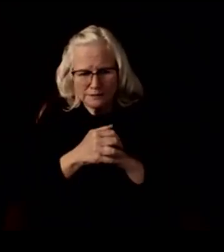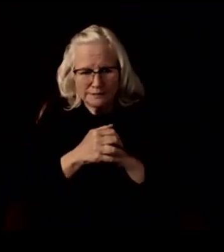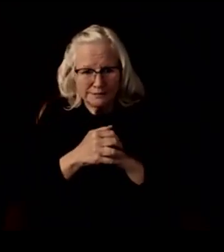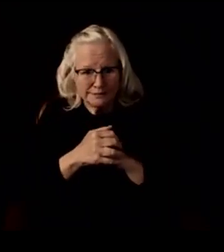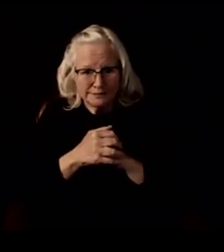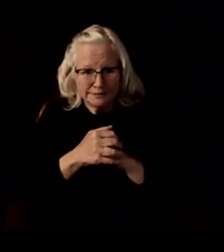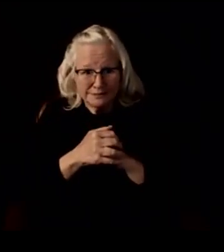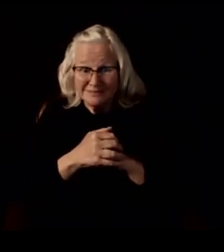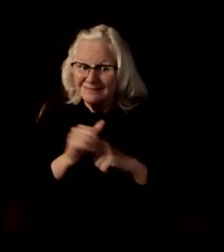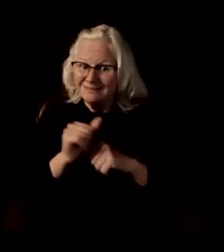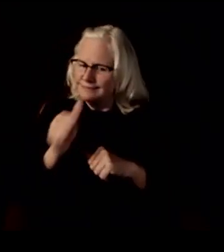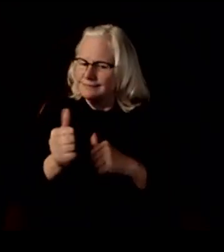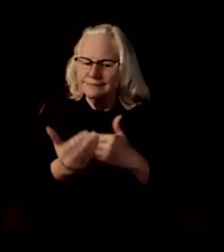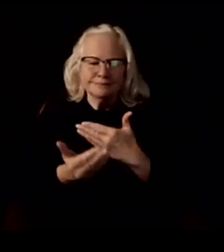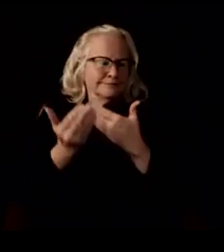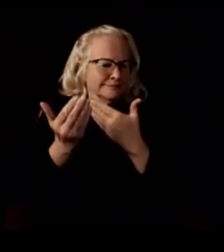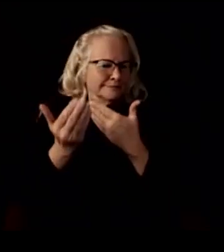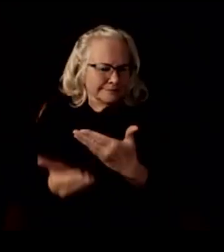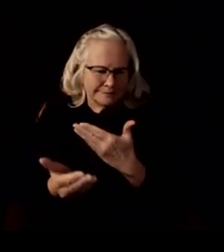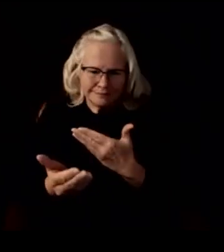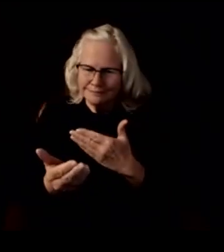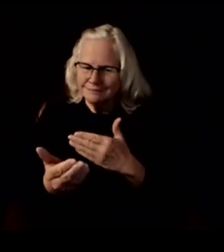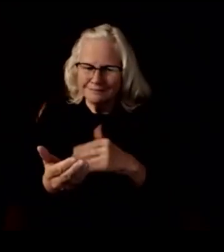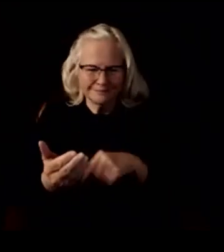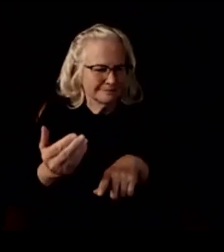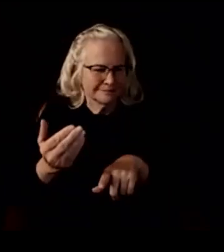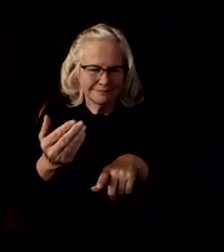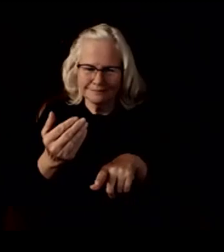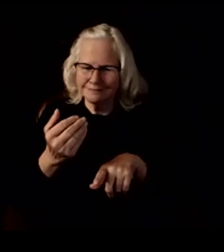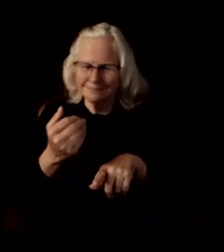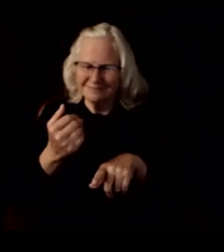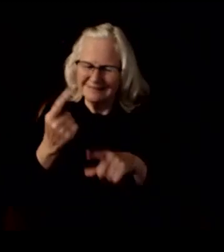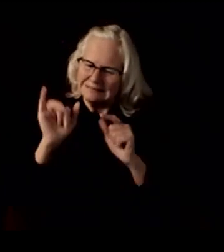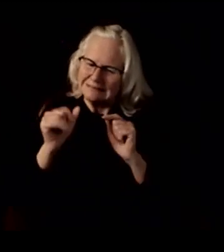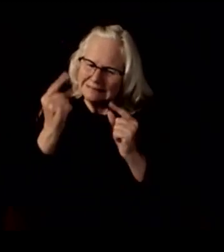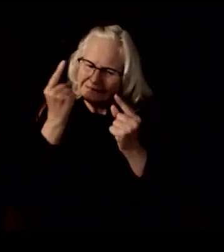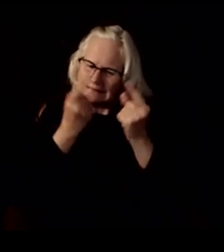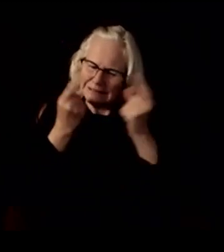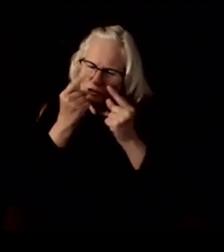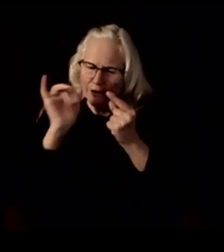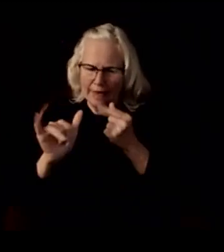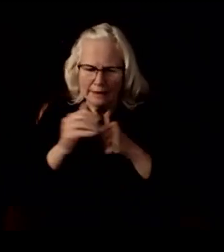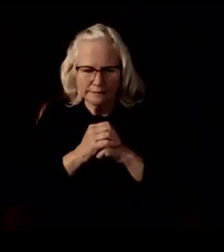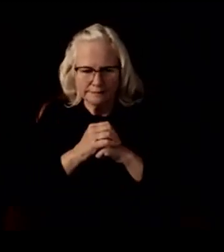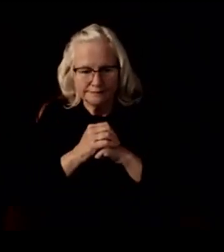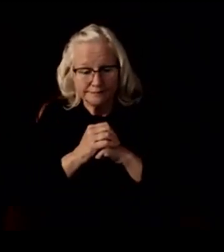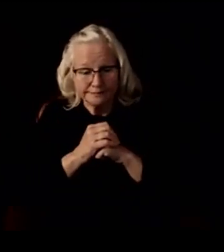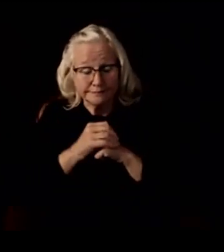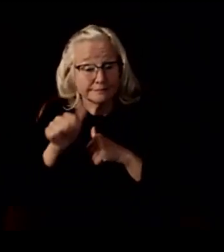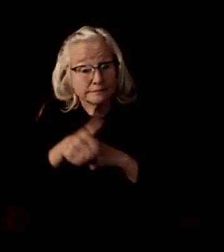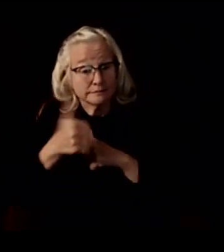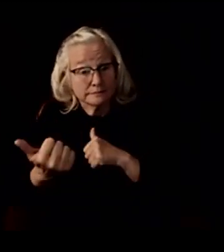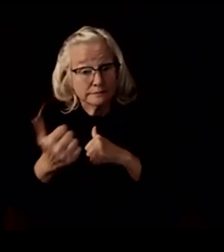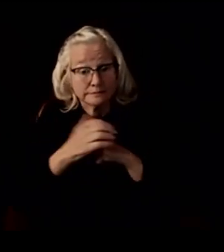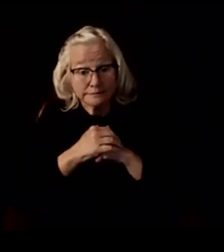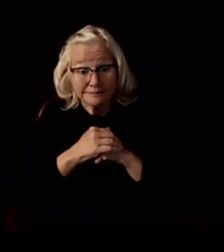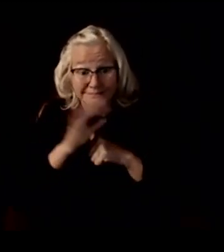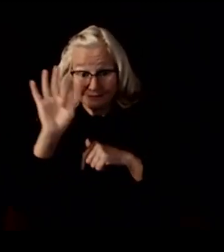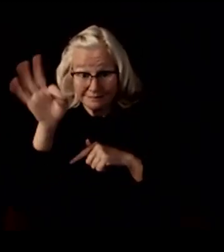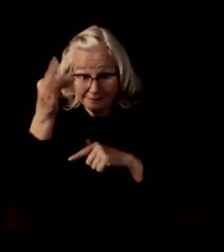won't be a useful tool, but just a consideration. And then the other thing is that the federal government is looking to